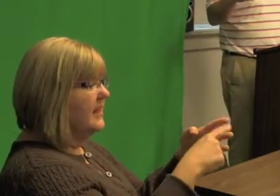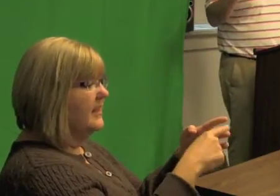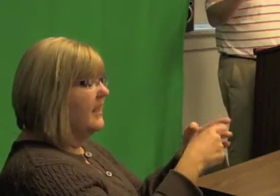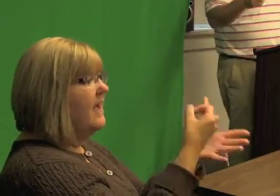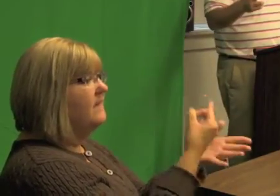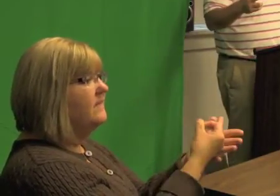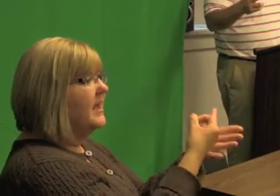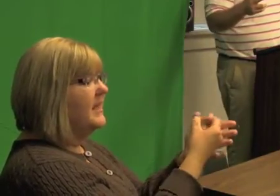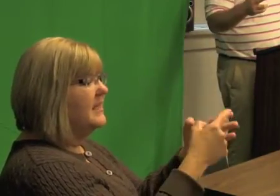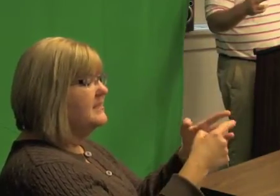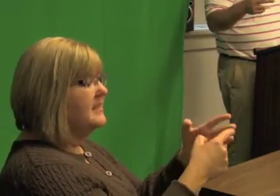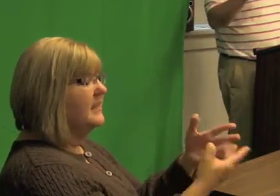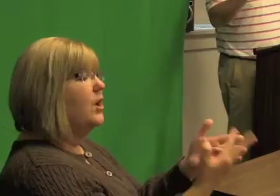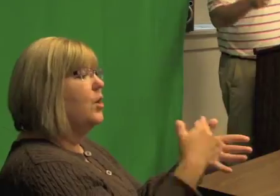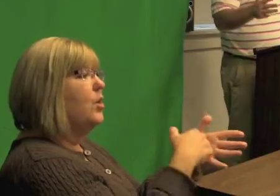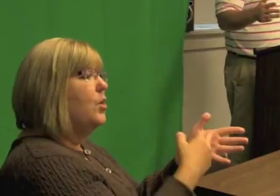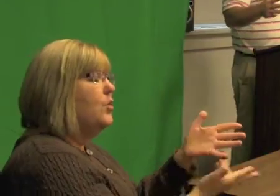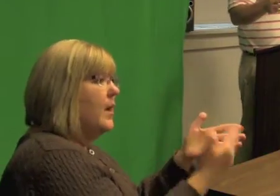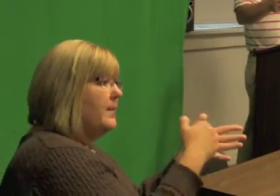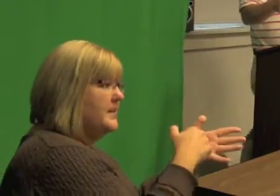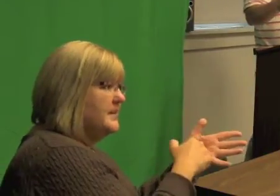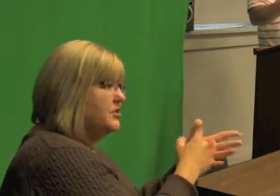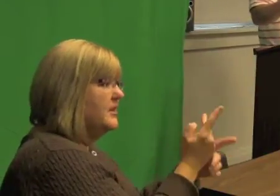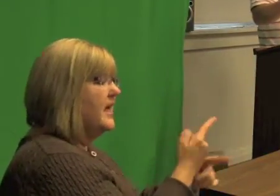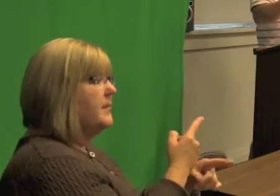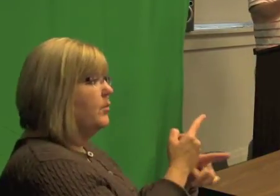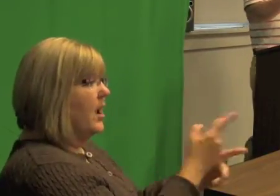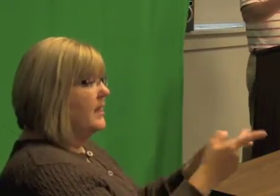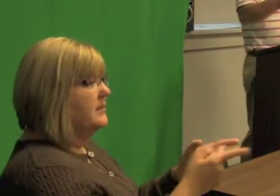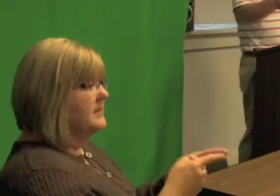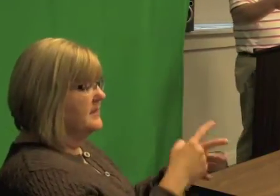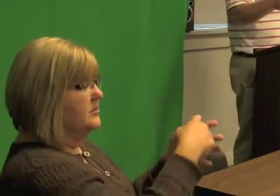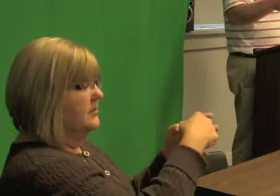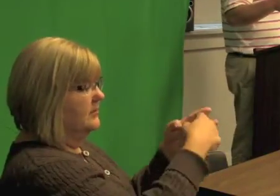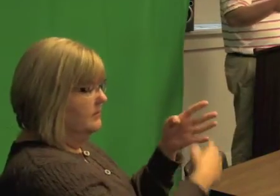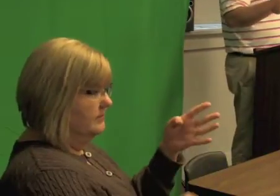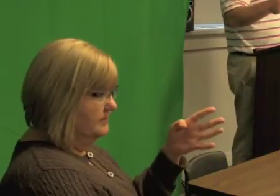financing, repetition, and product positioning.